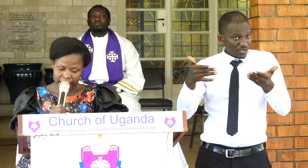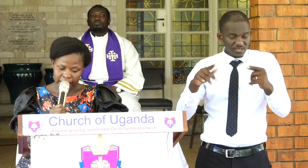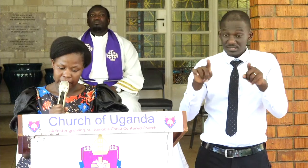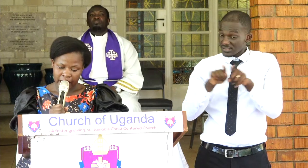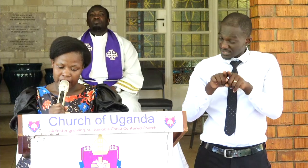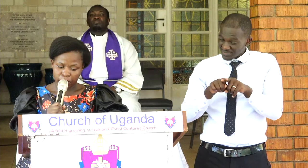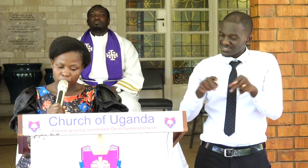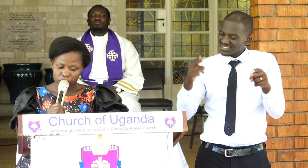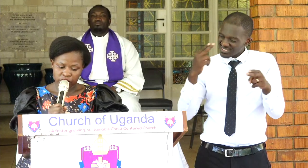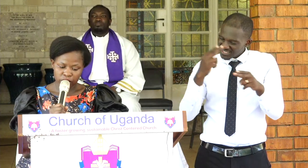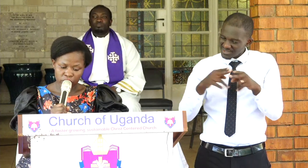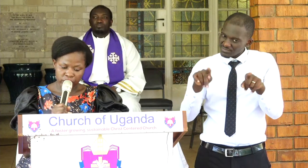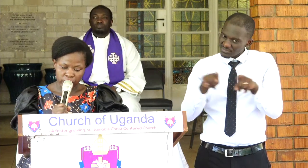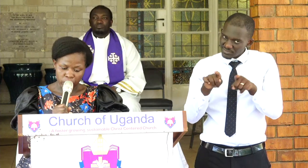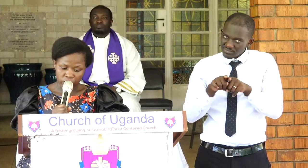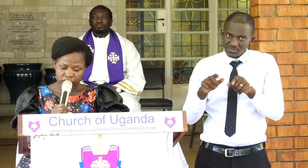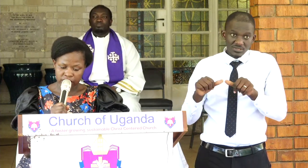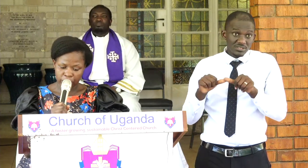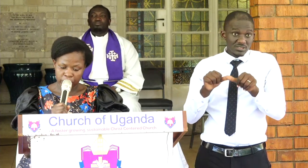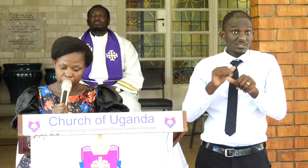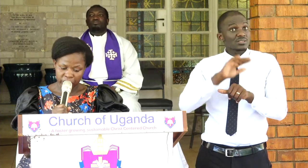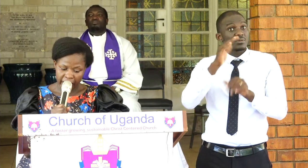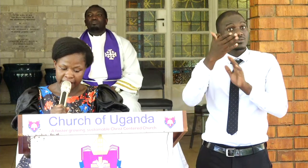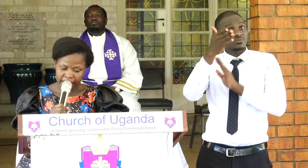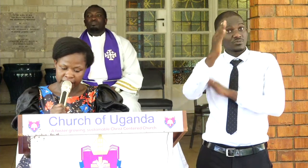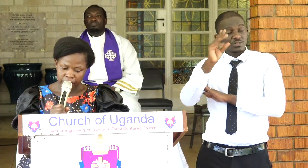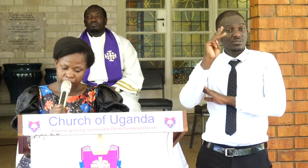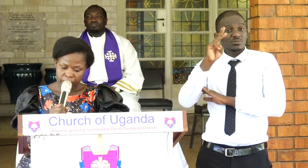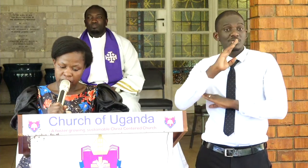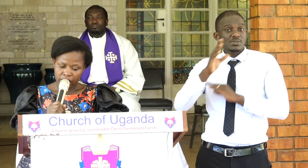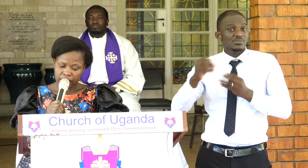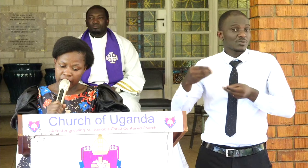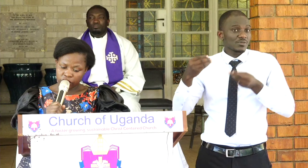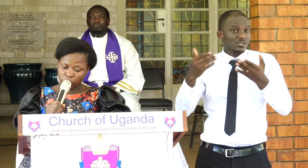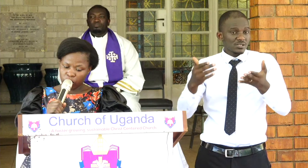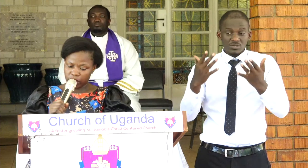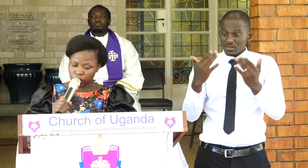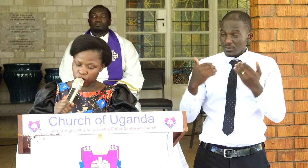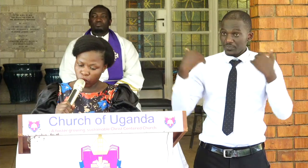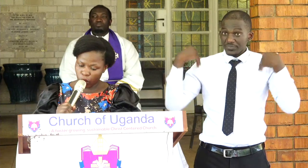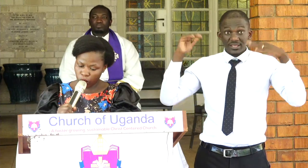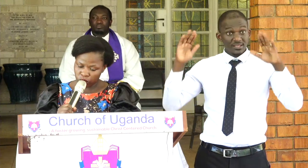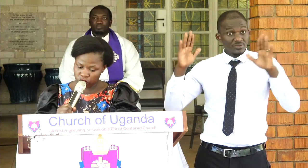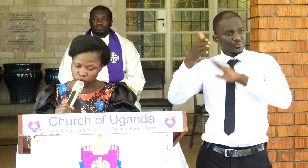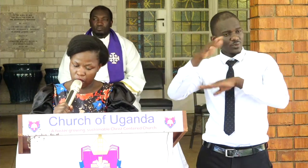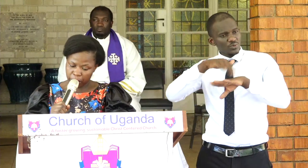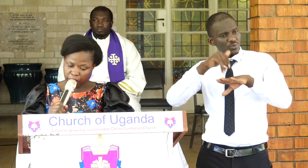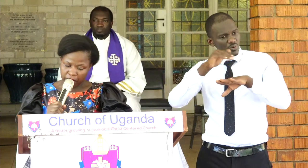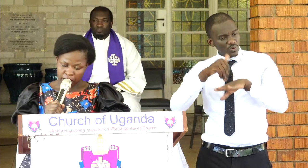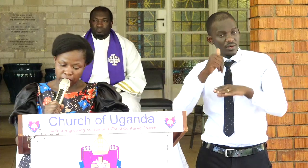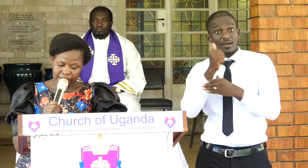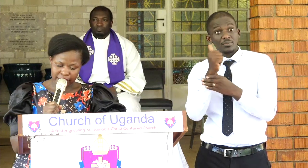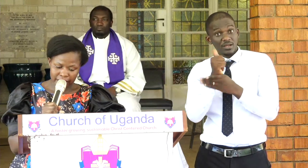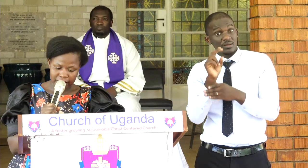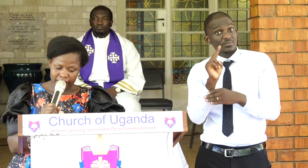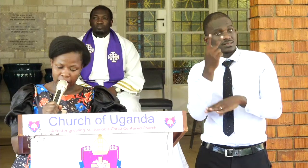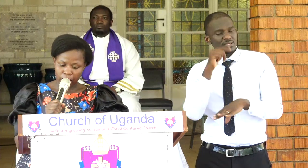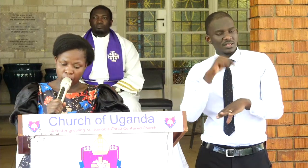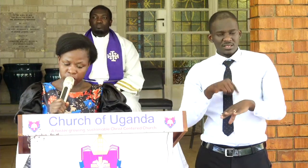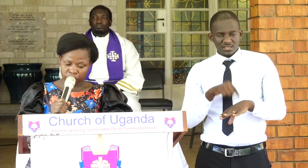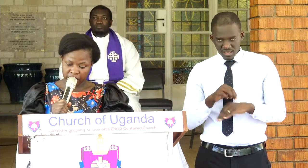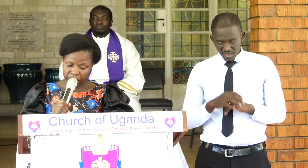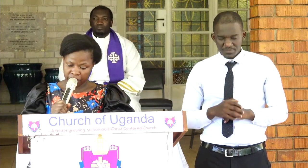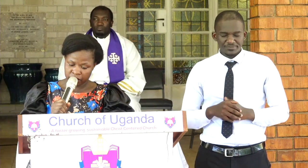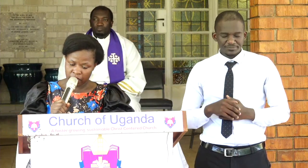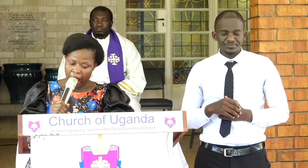this day, In the mountain of the Lord it shall be provided. Then the angel of the Lord called to Abraham a second time